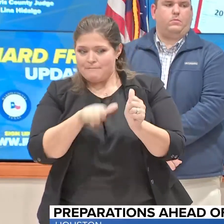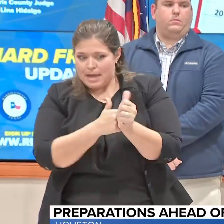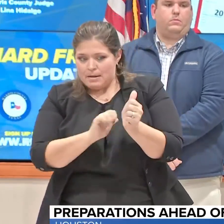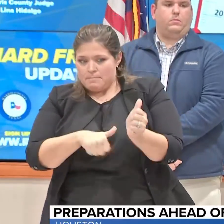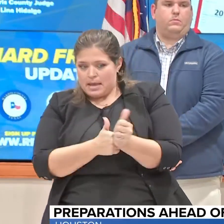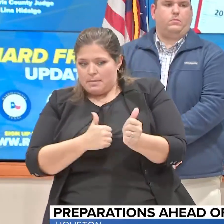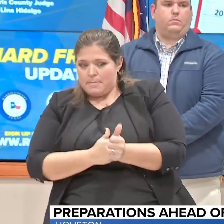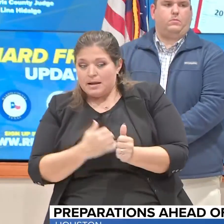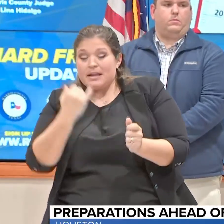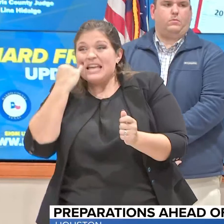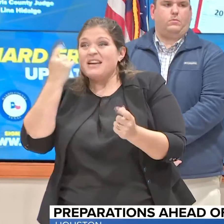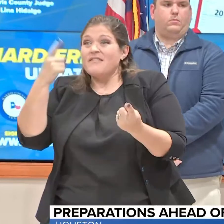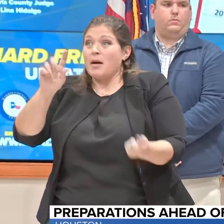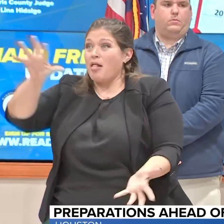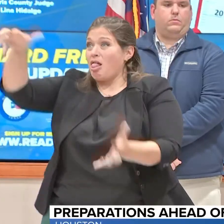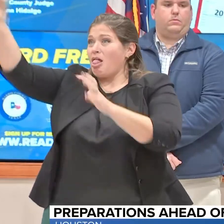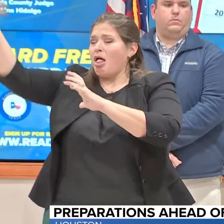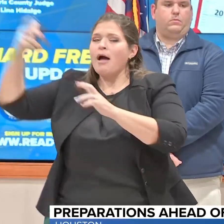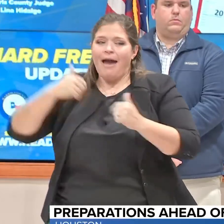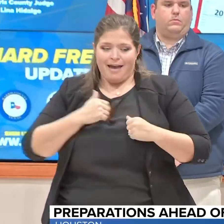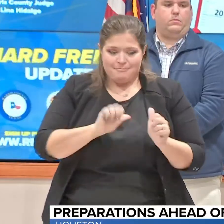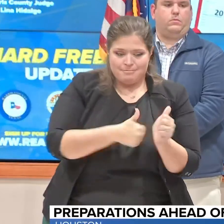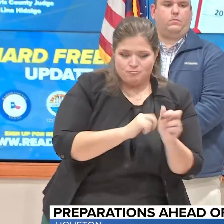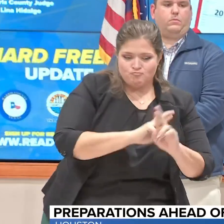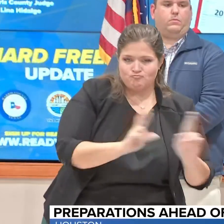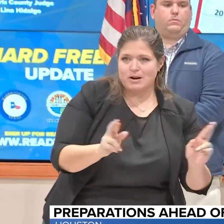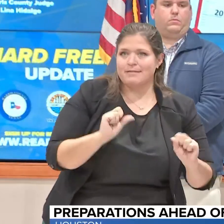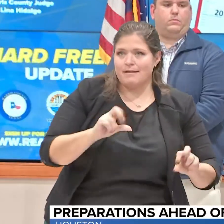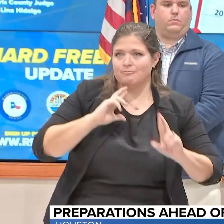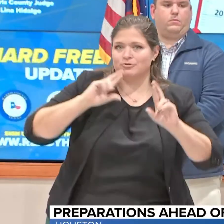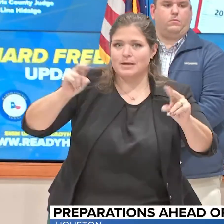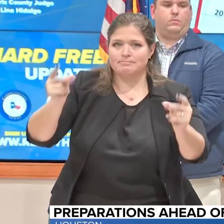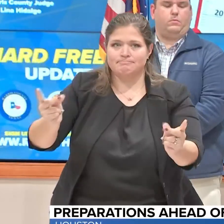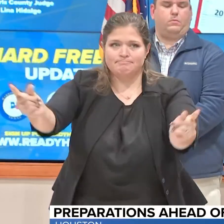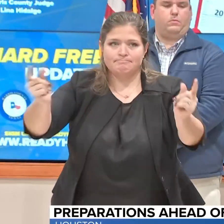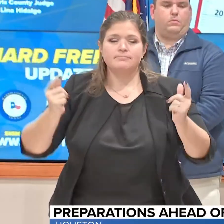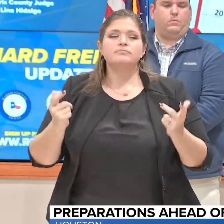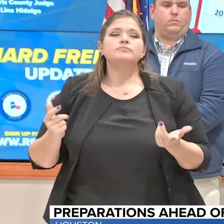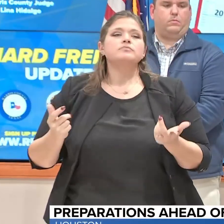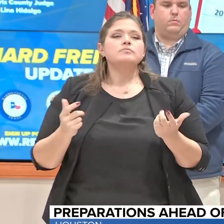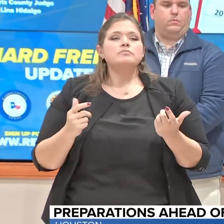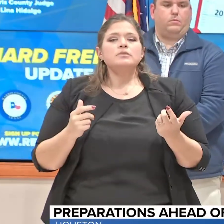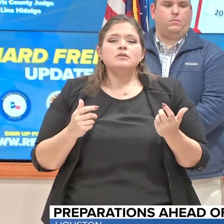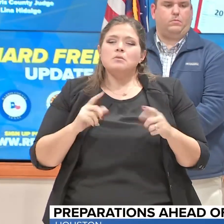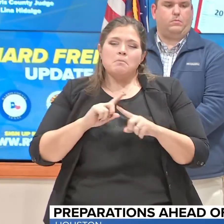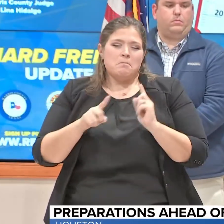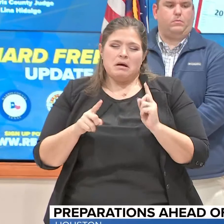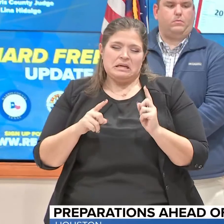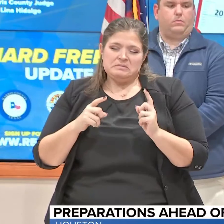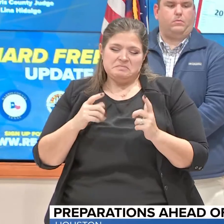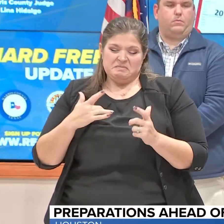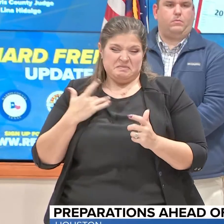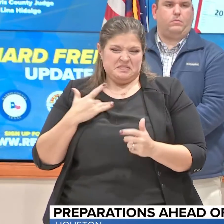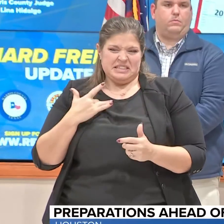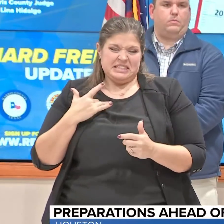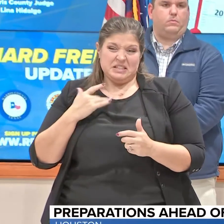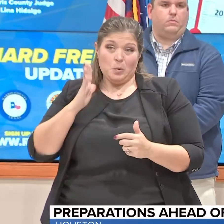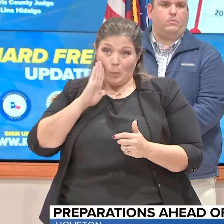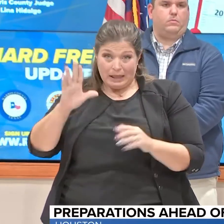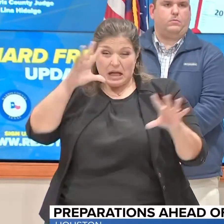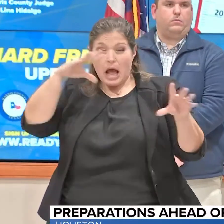there were to be an issue, we would deal with it. But I really don't think that it's a likely scenario, and that's